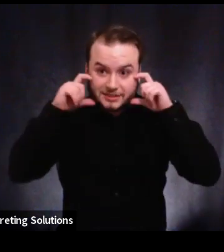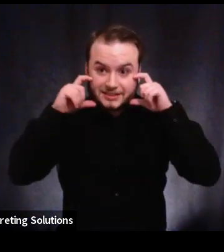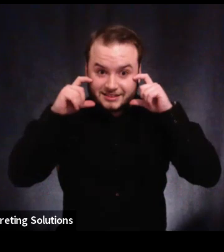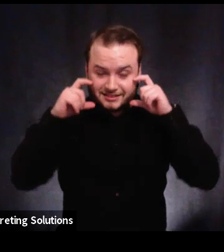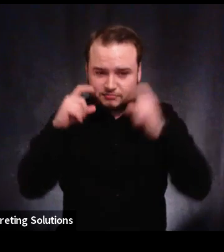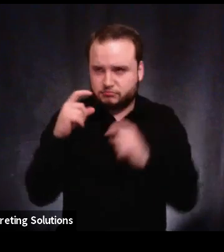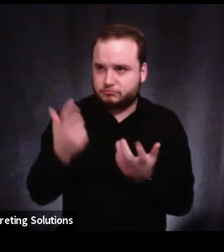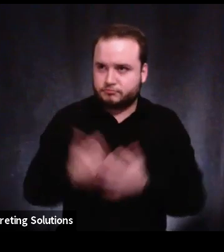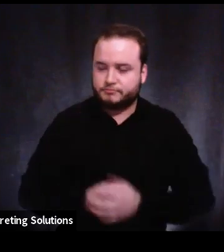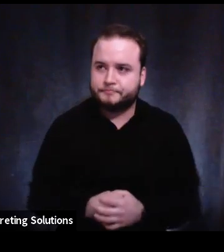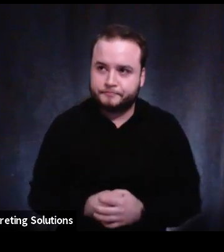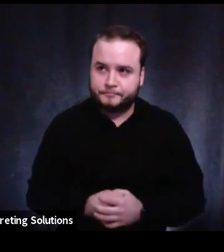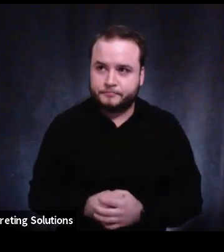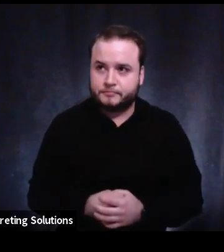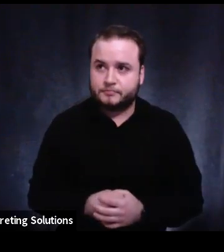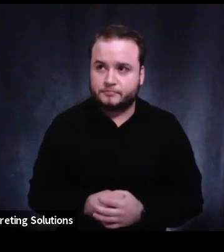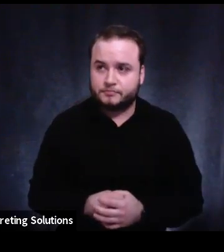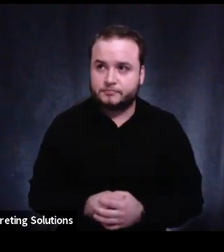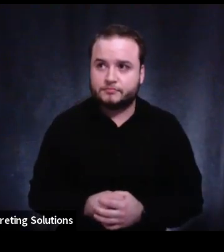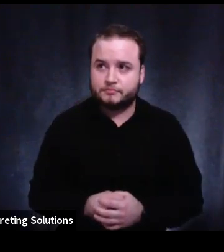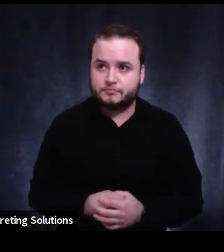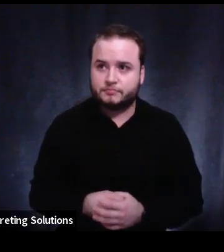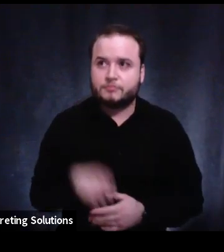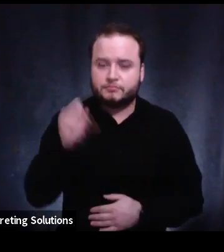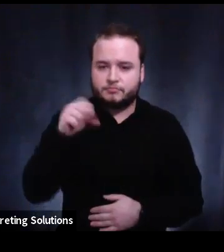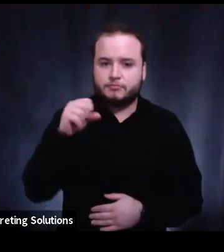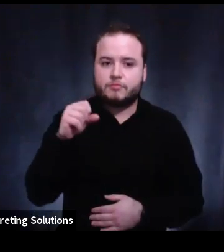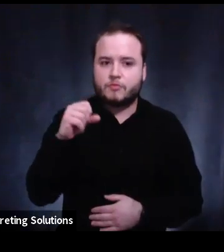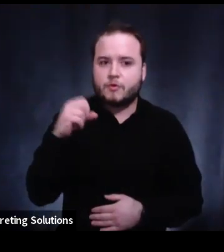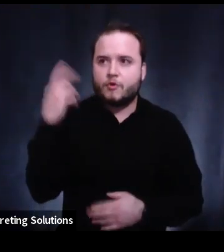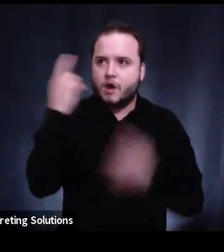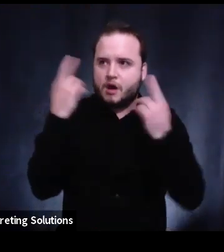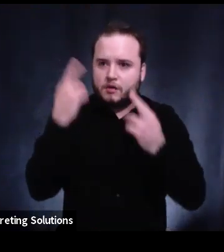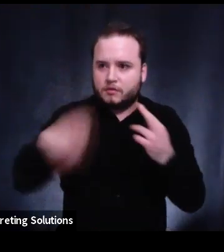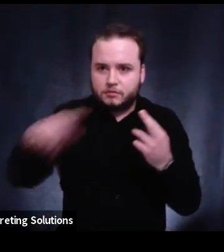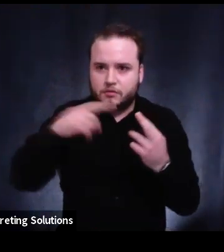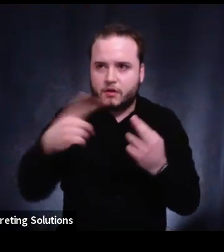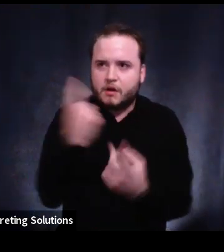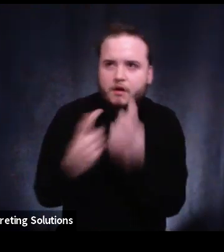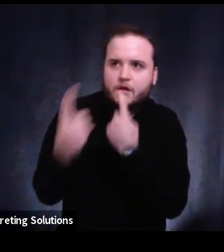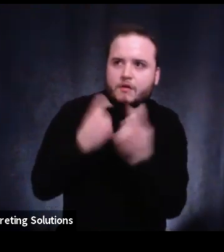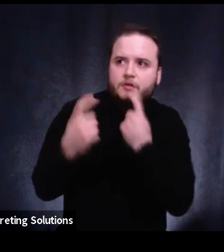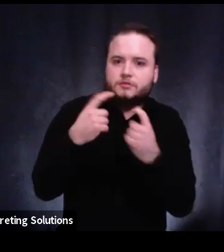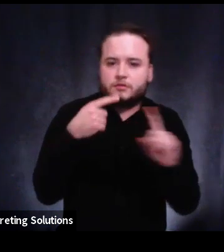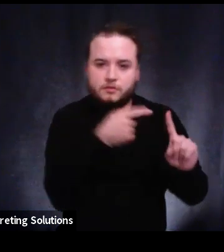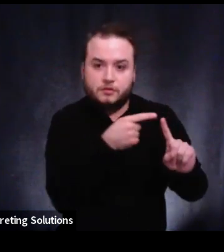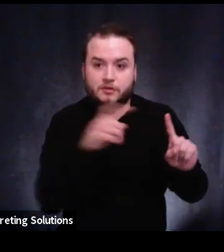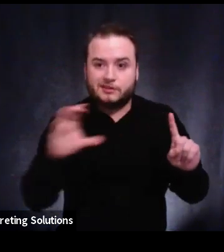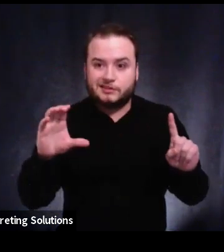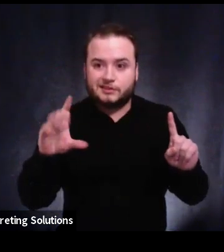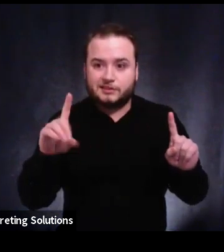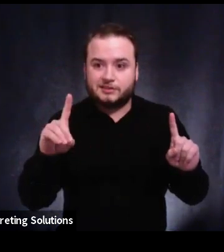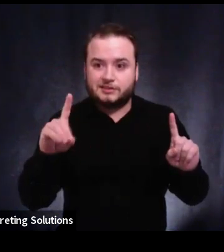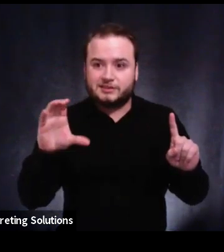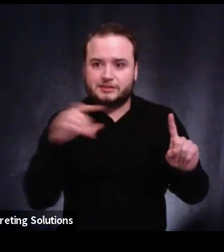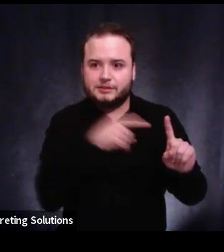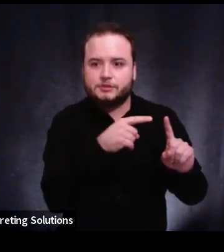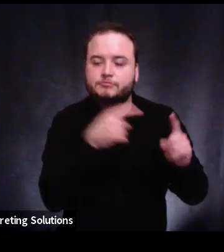days, there are lots of questions about the increasing CDC guidance that wearing masks in public